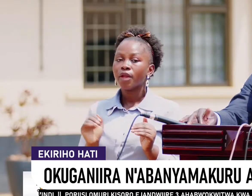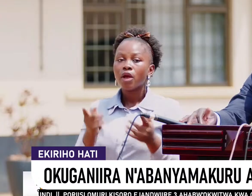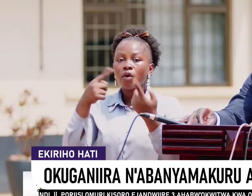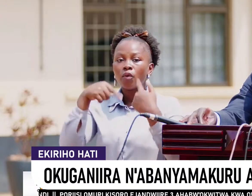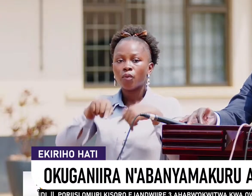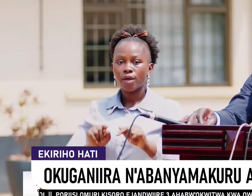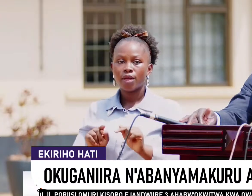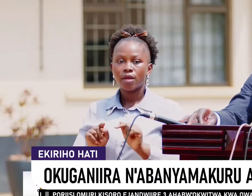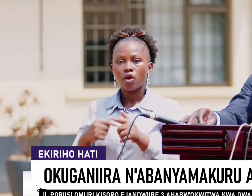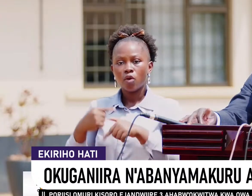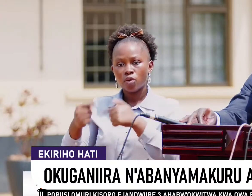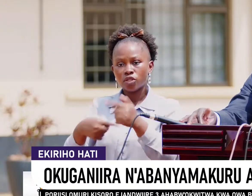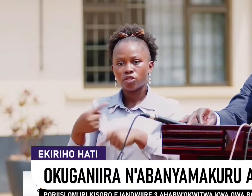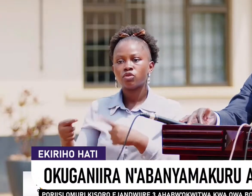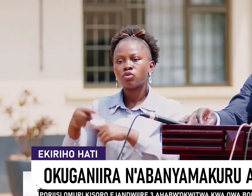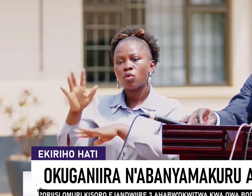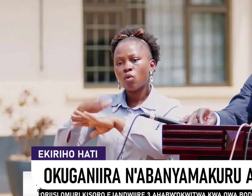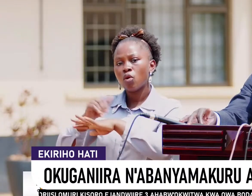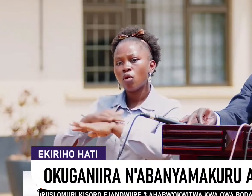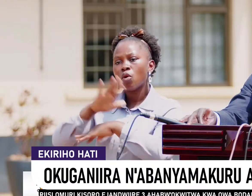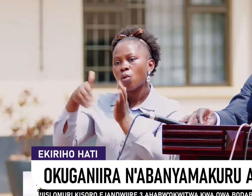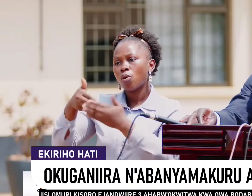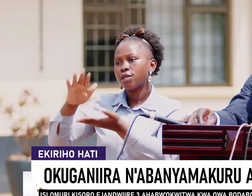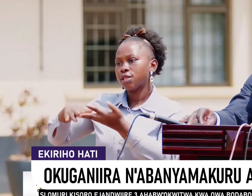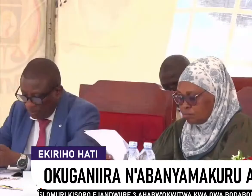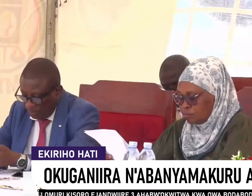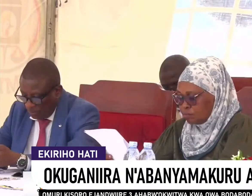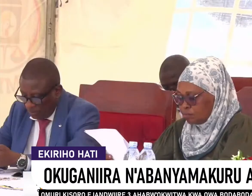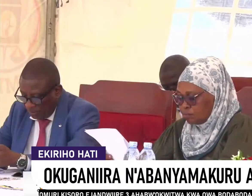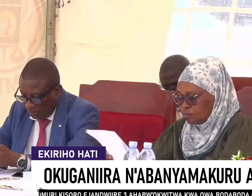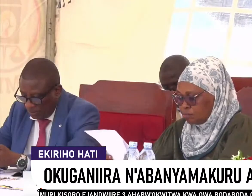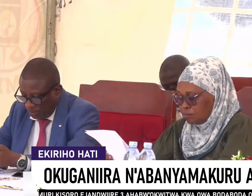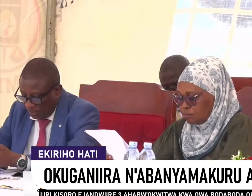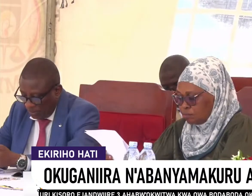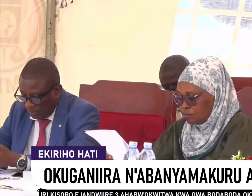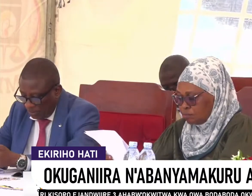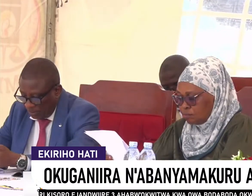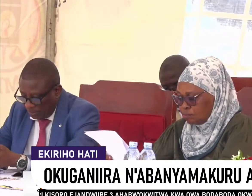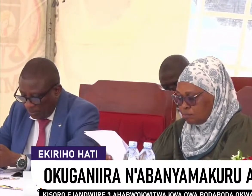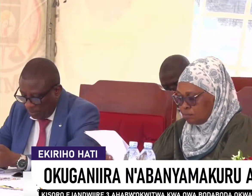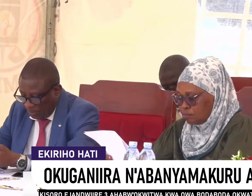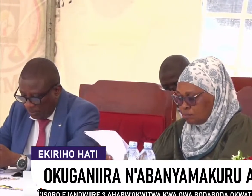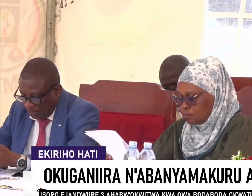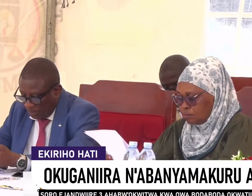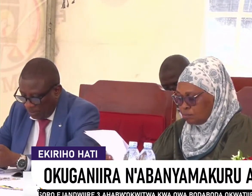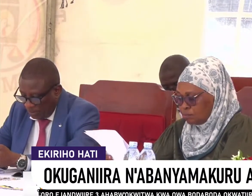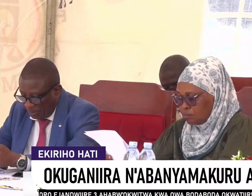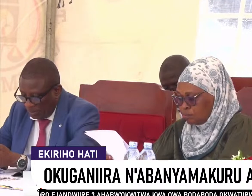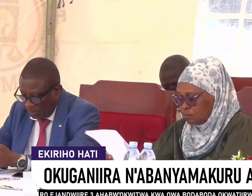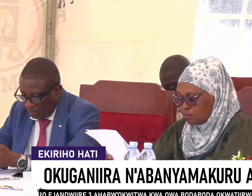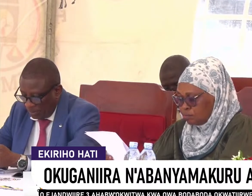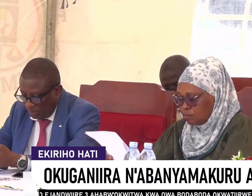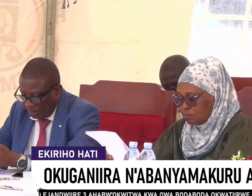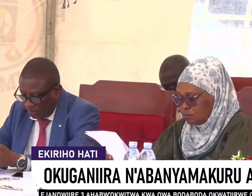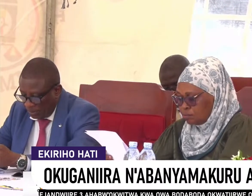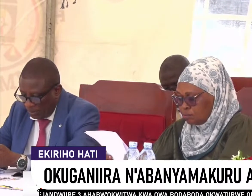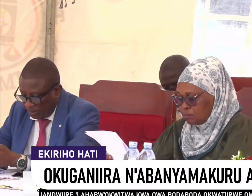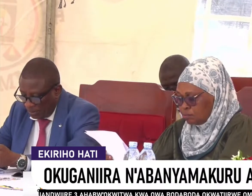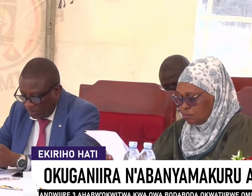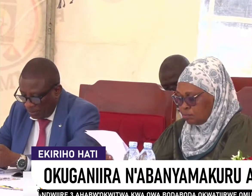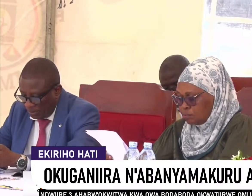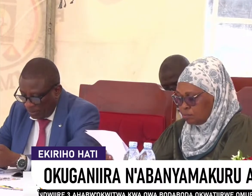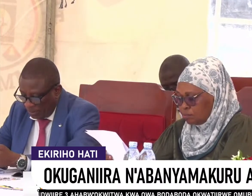We continue to call on all stakeholders to take note of the remaining and ongoing activities on the